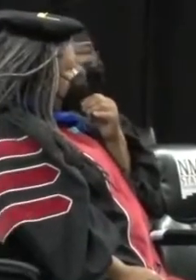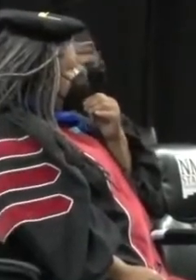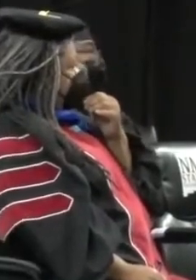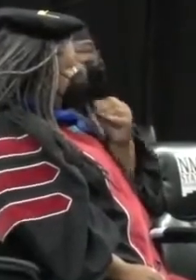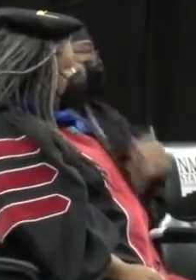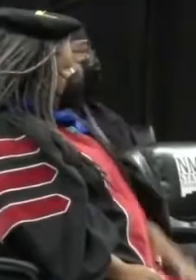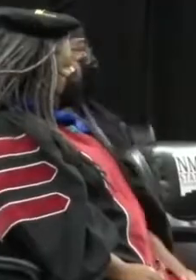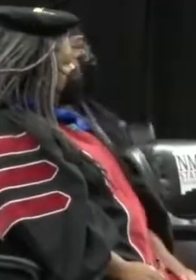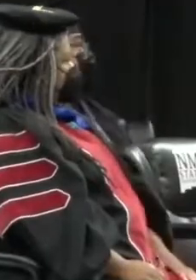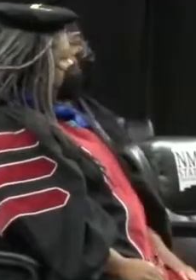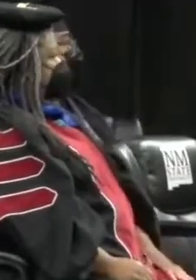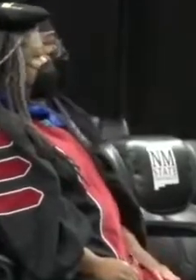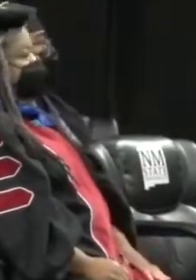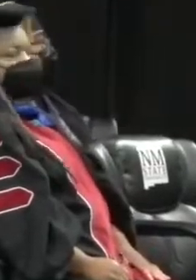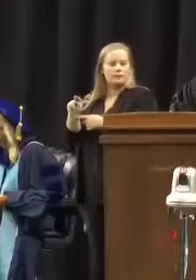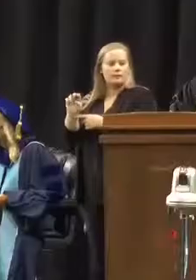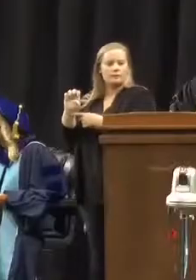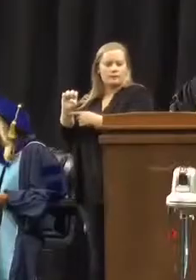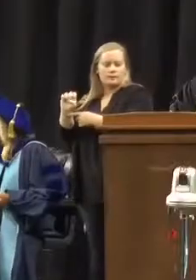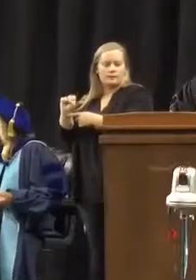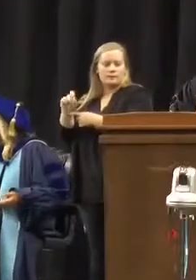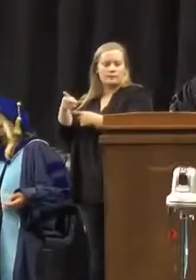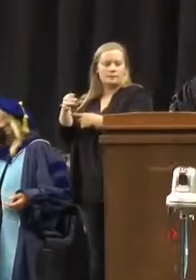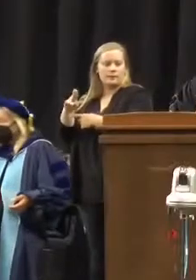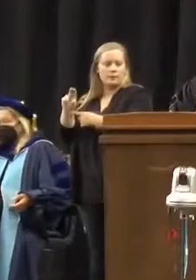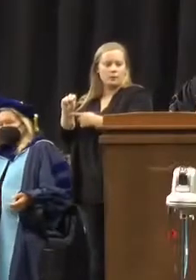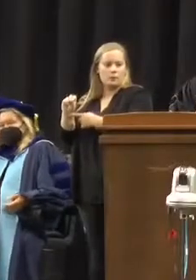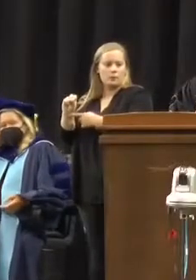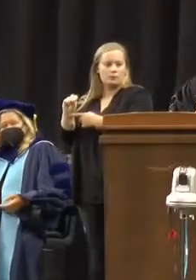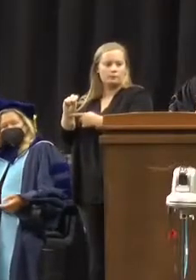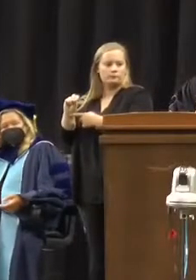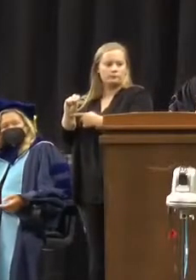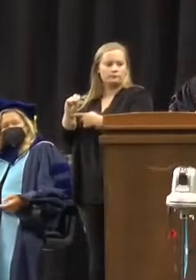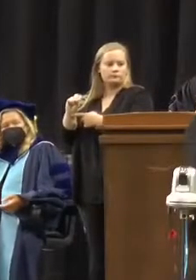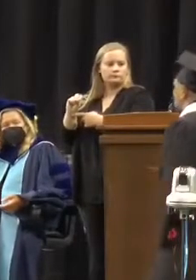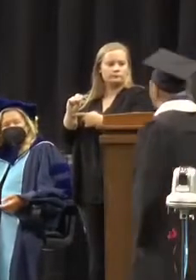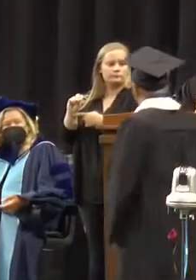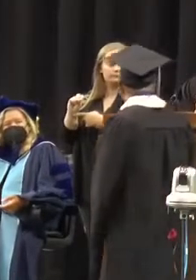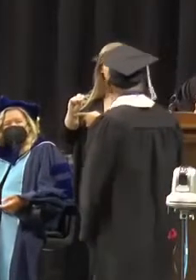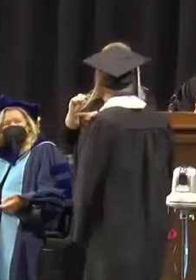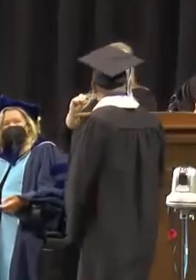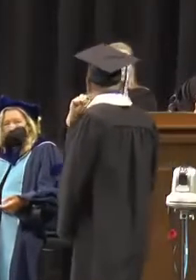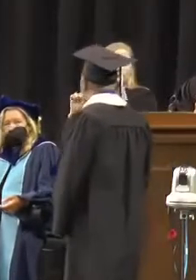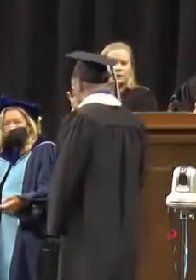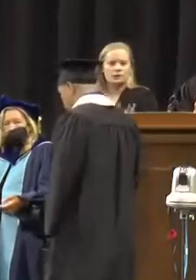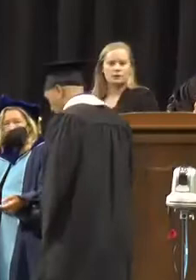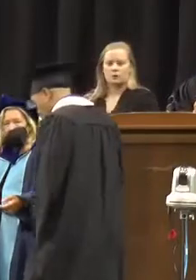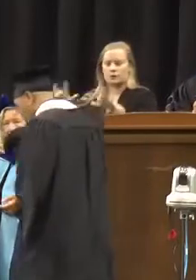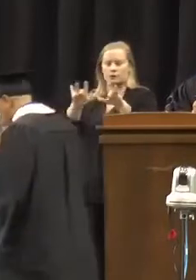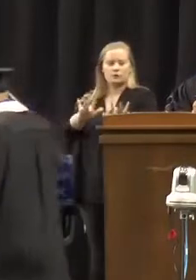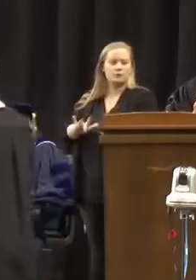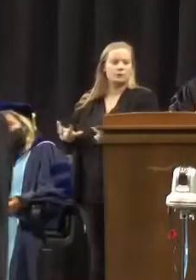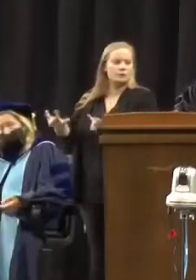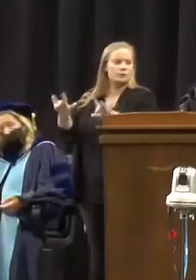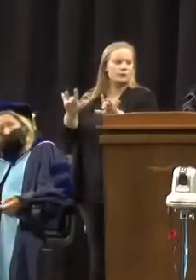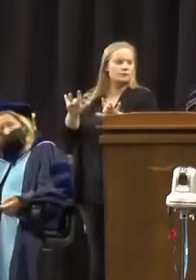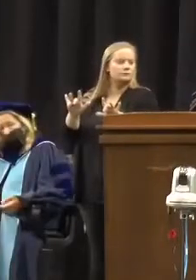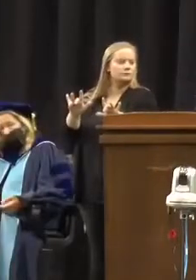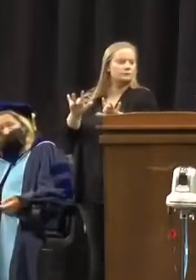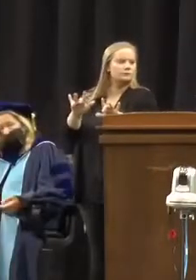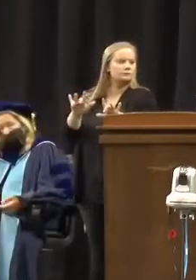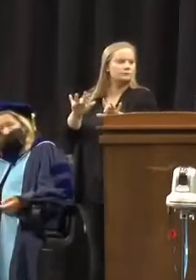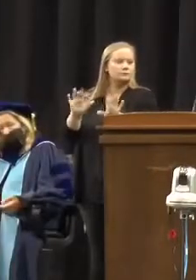I'll go ahead and do it. Juan Gerardo Martinez Espino, Computed Tomography Certificate.